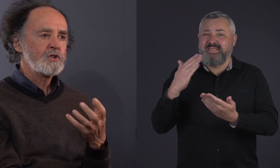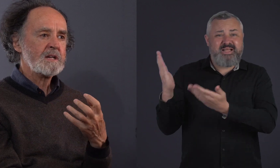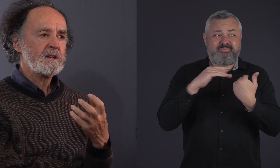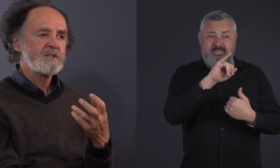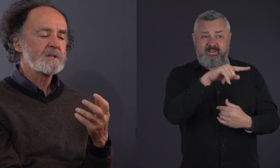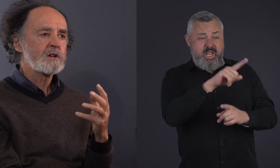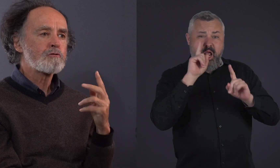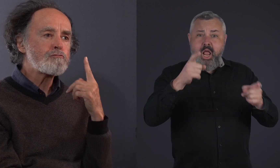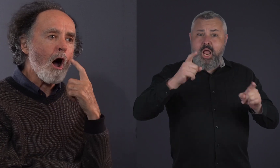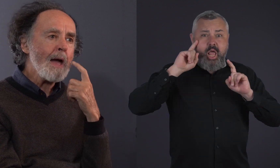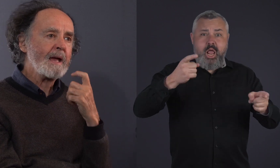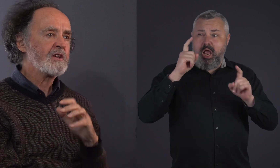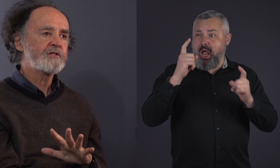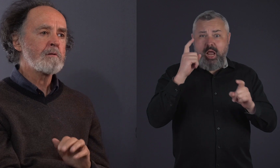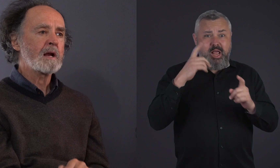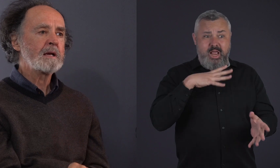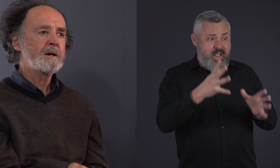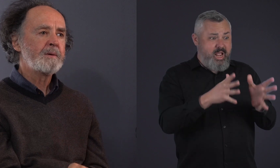she is crying hysterically.